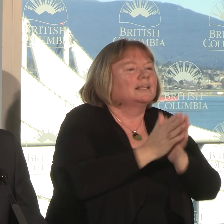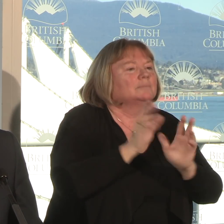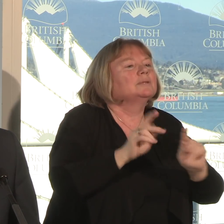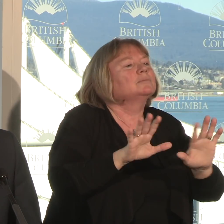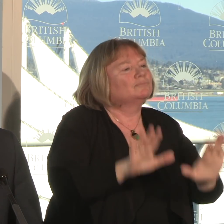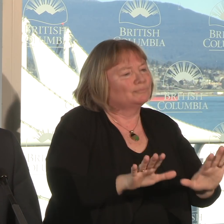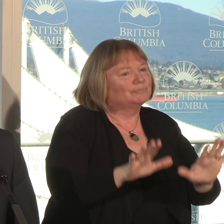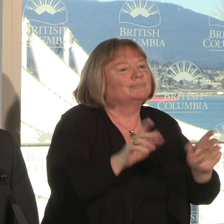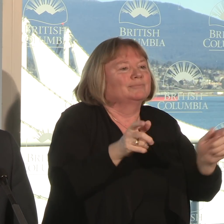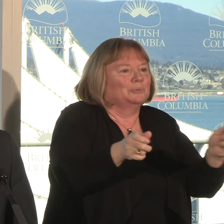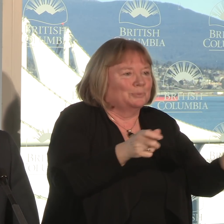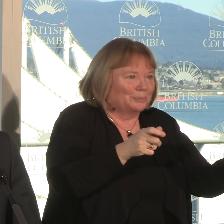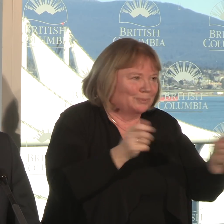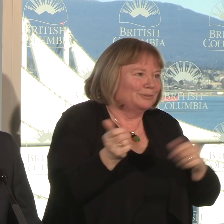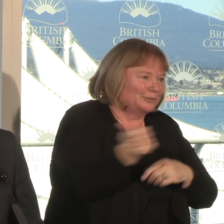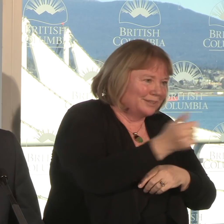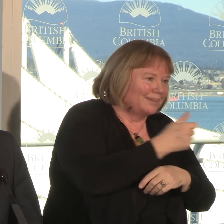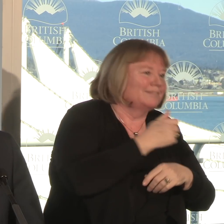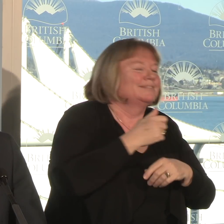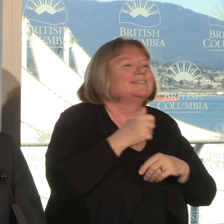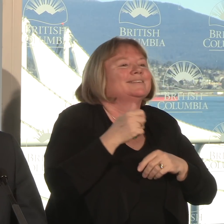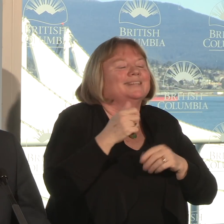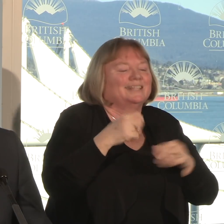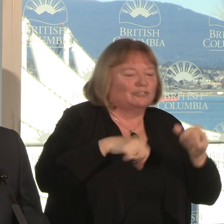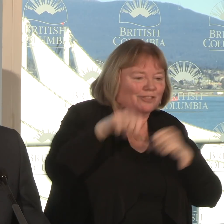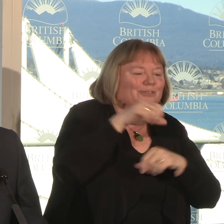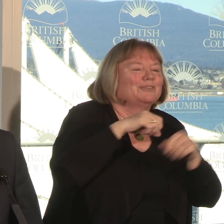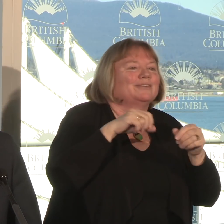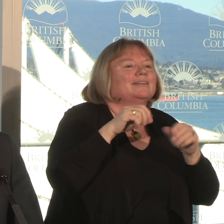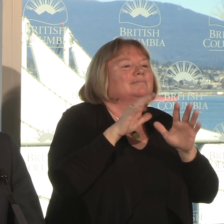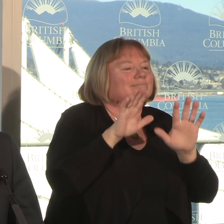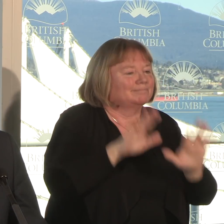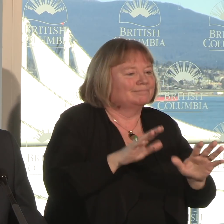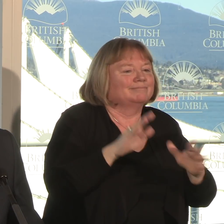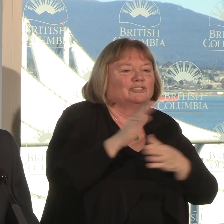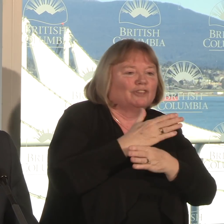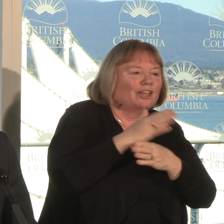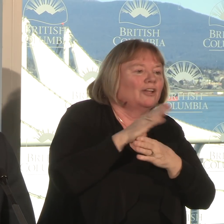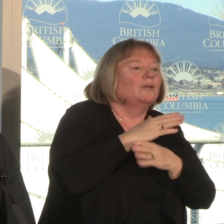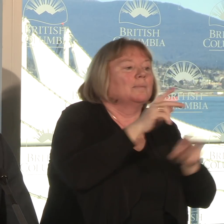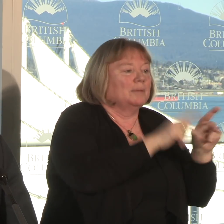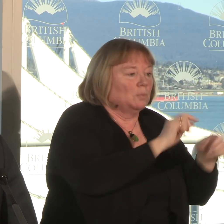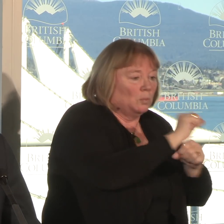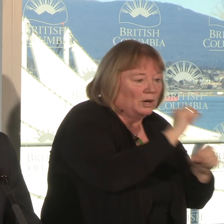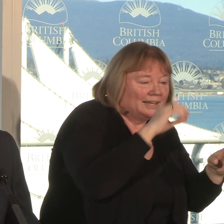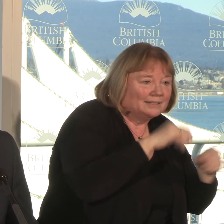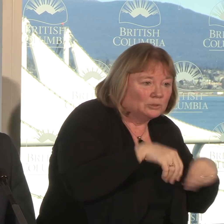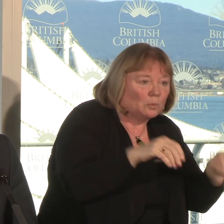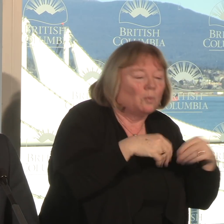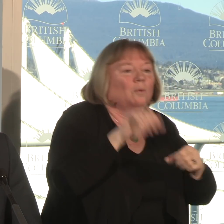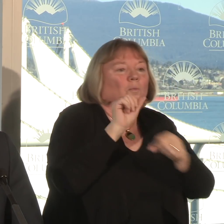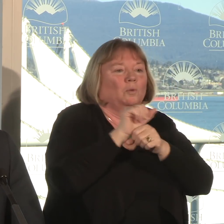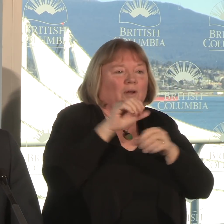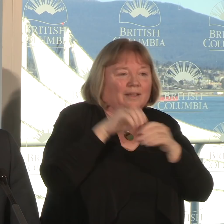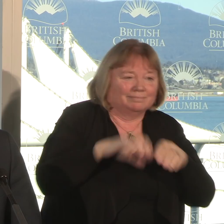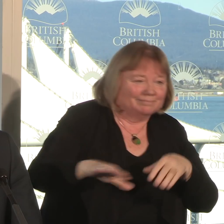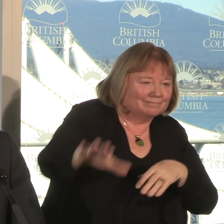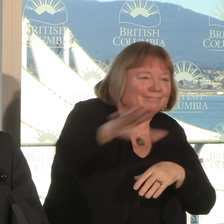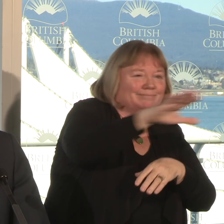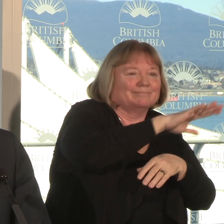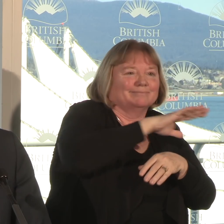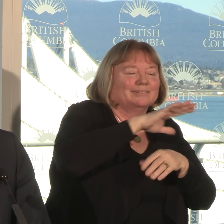show moderation here to one another and generosity to one another and to the people working in the stores and working in the industry,